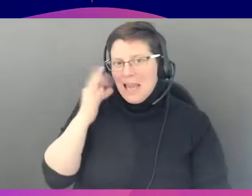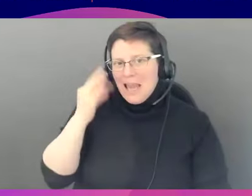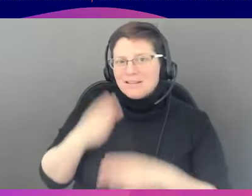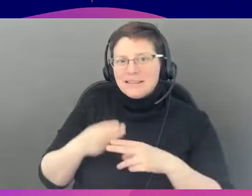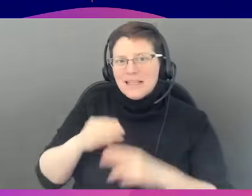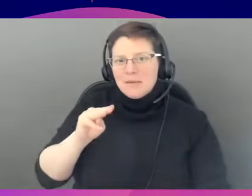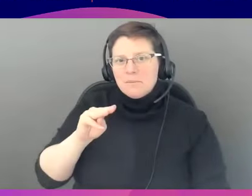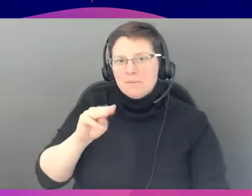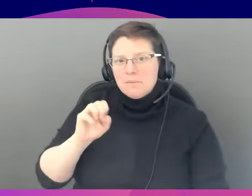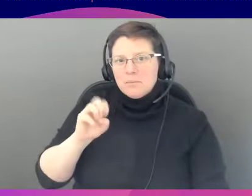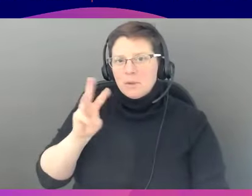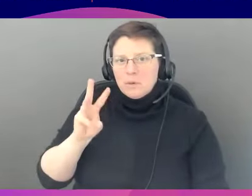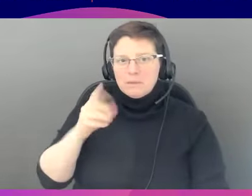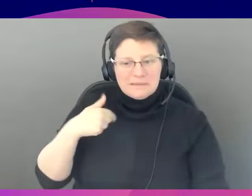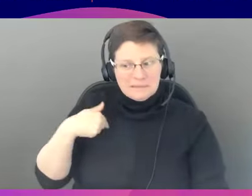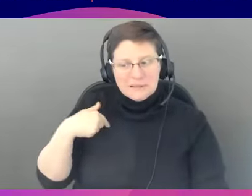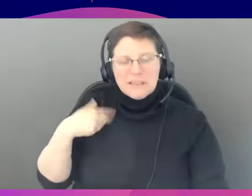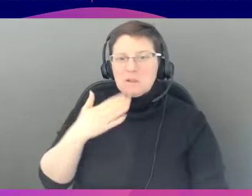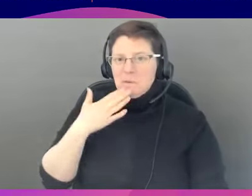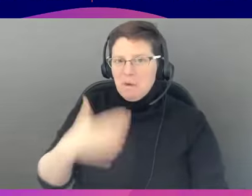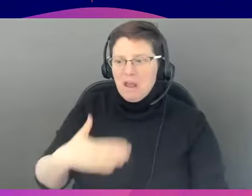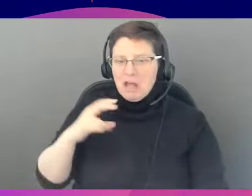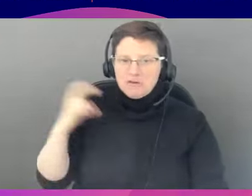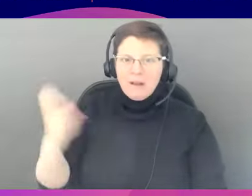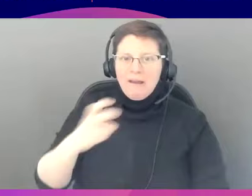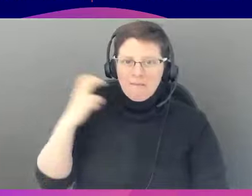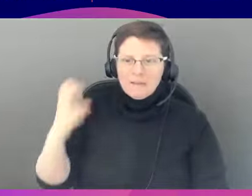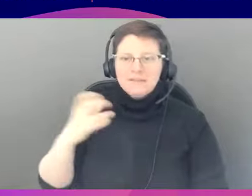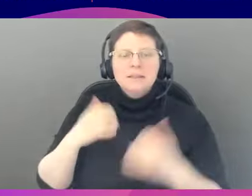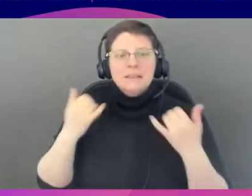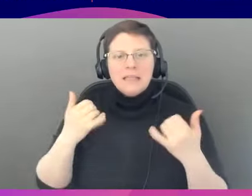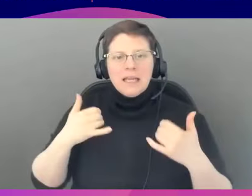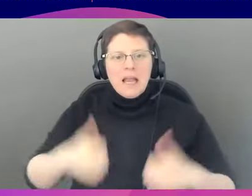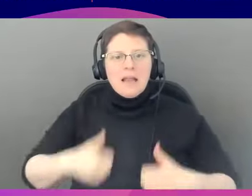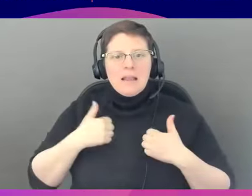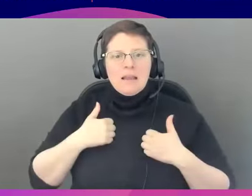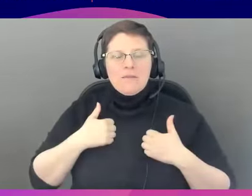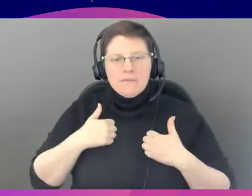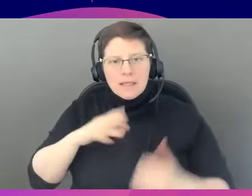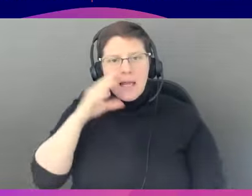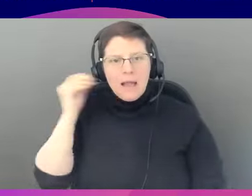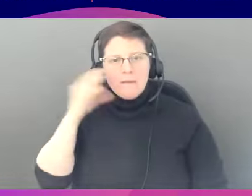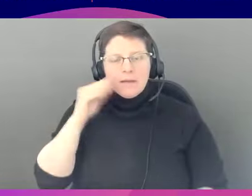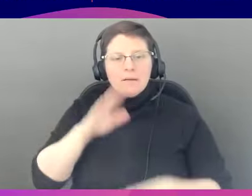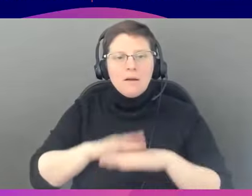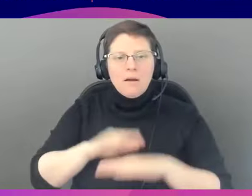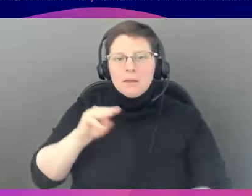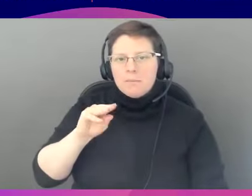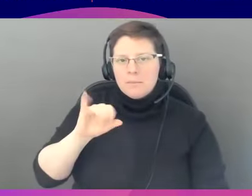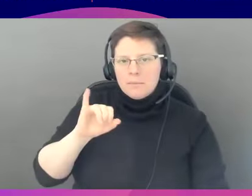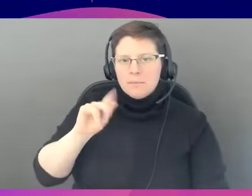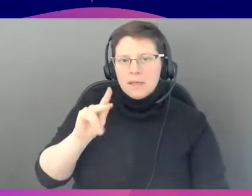traveled Canada with me. And today I'm located in Halifax, located on the traditional lands of the Mi'kmaq